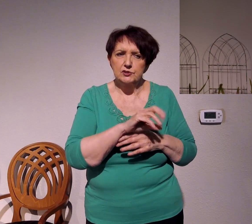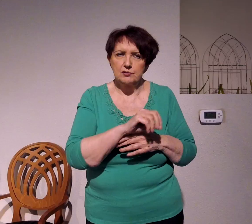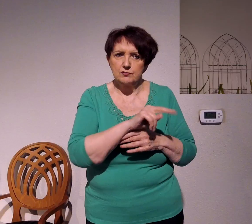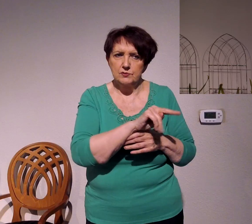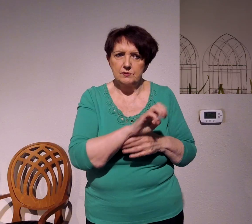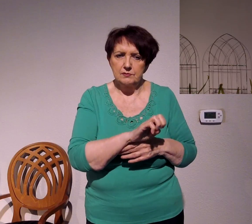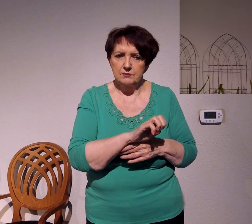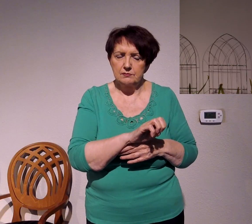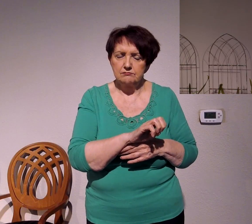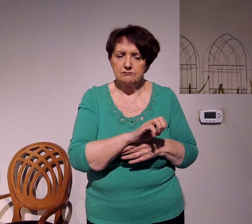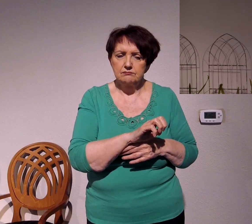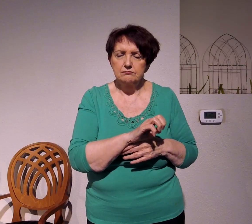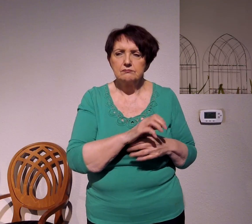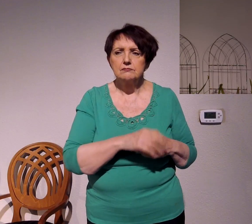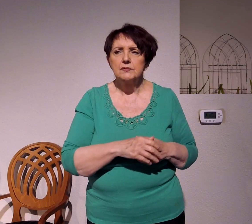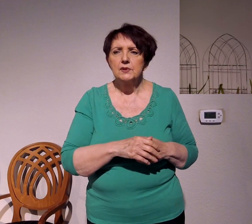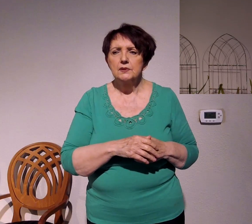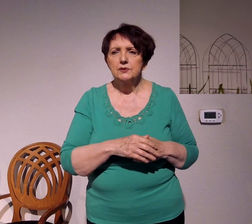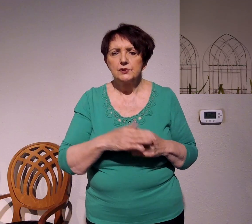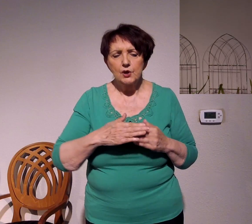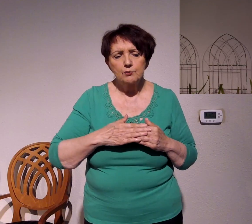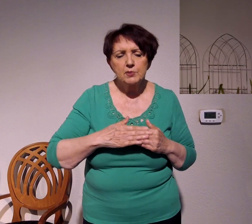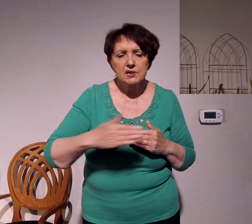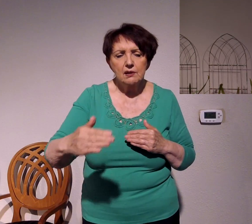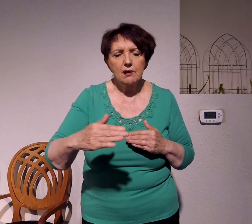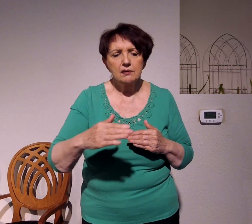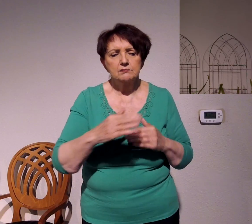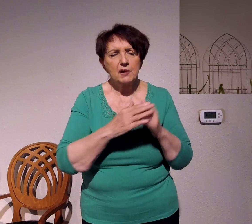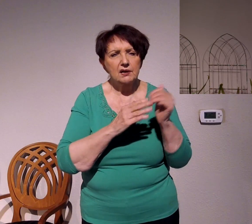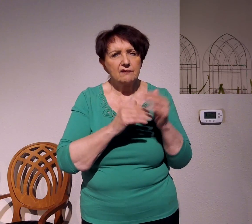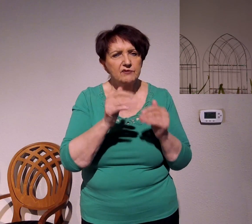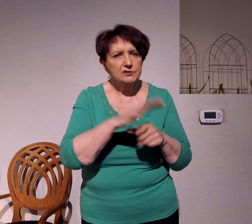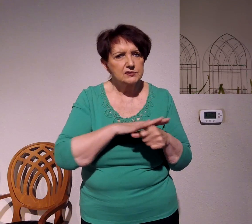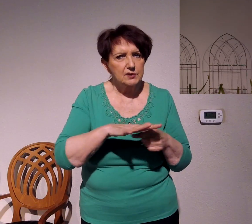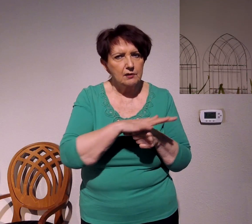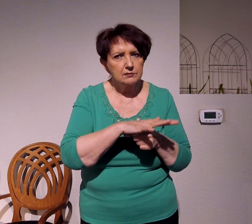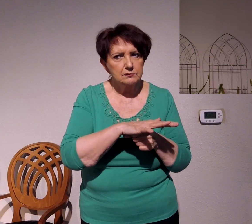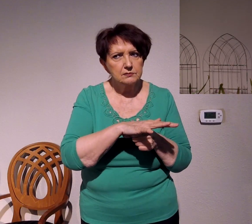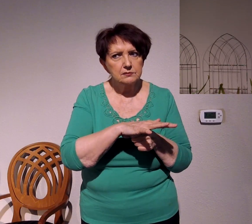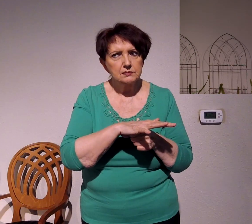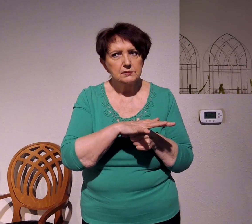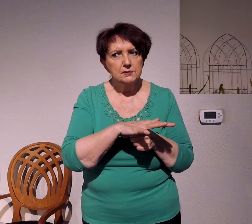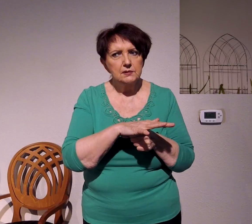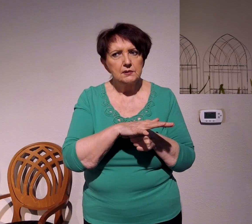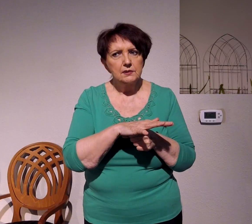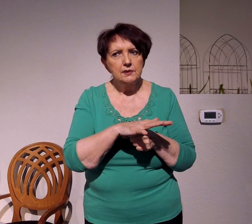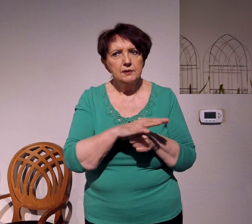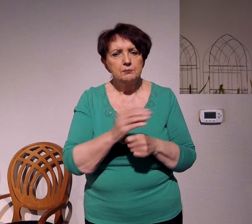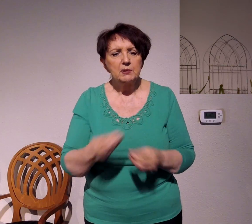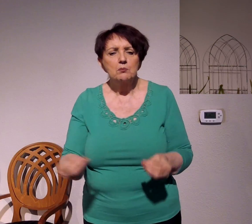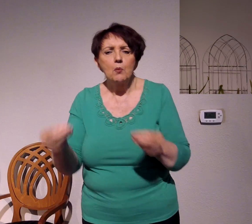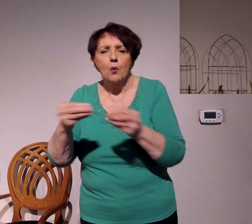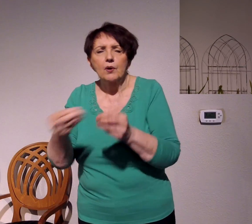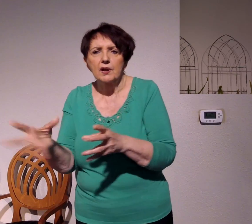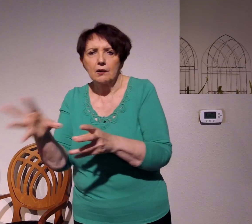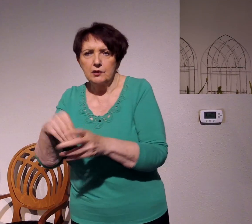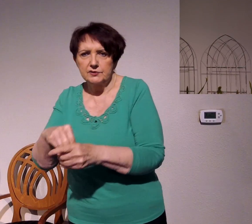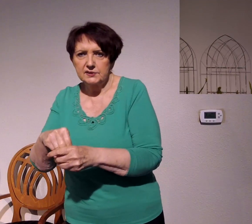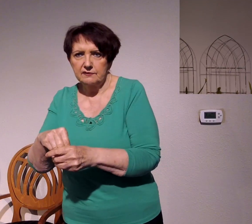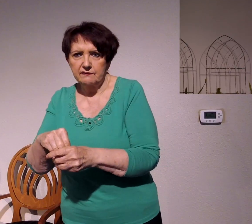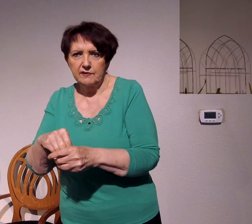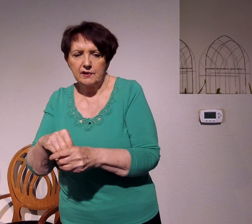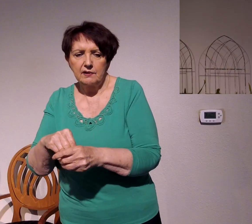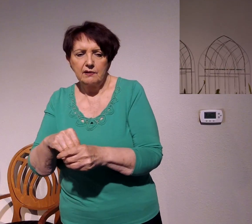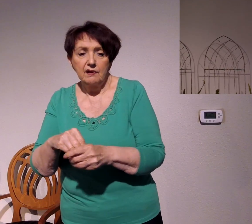Okay, so in order to go beyond my comfort zone and be more inclusive, I have